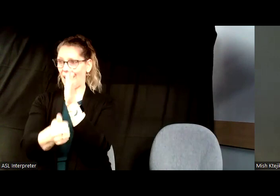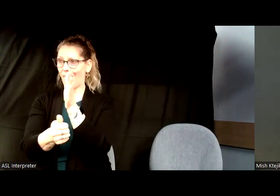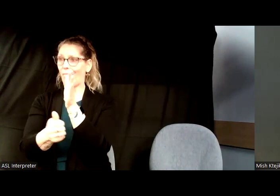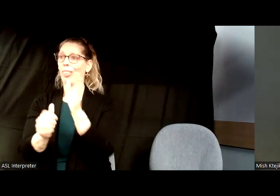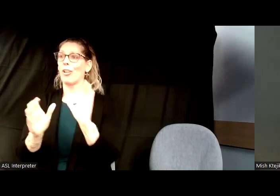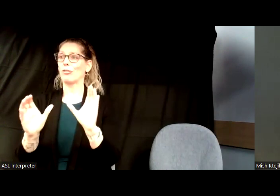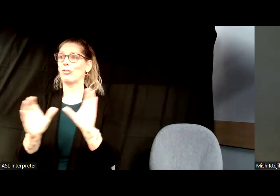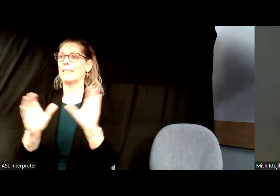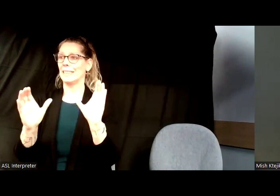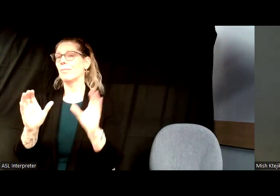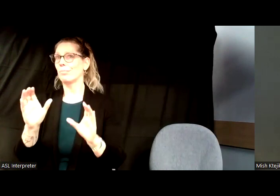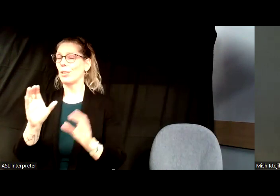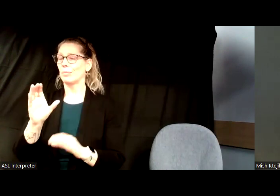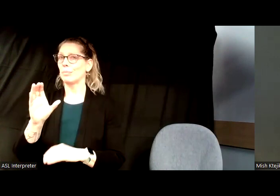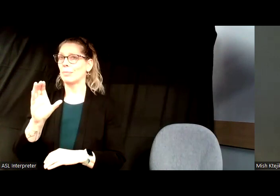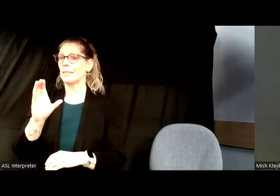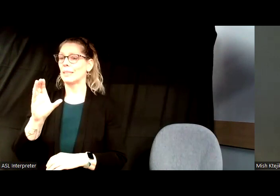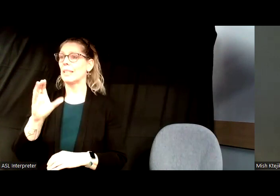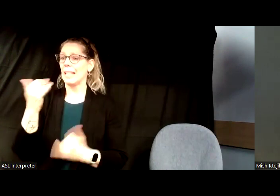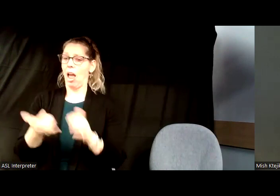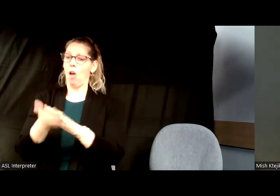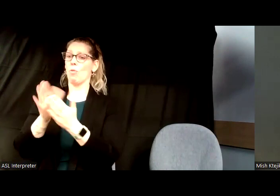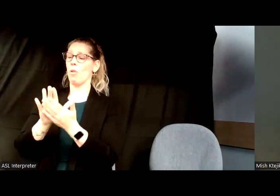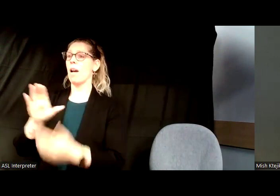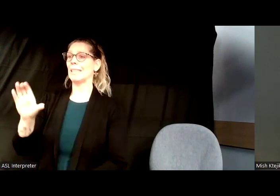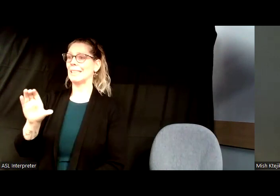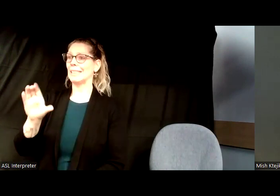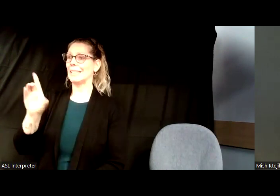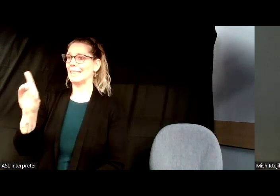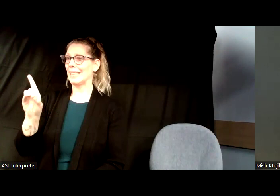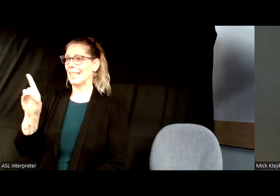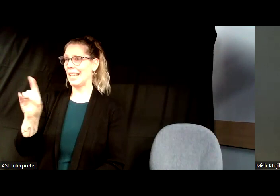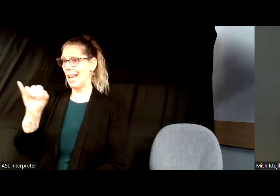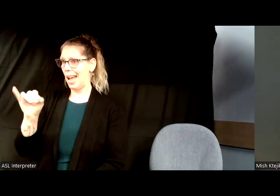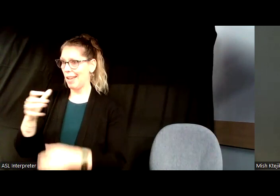credential certificate, and now it's called CDI.